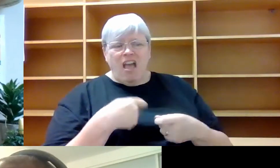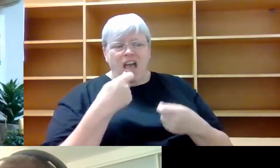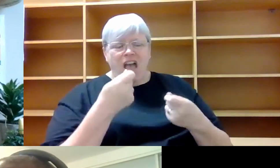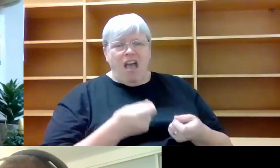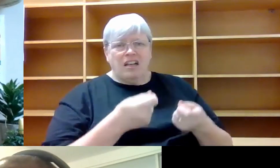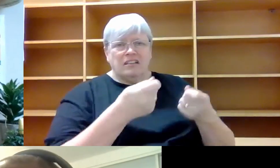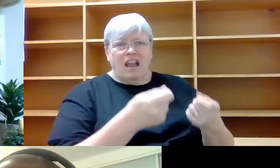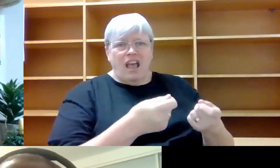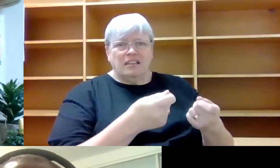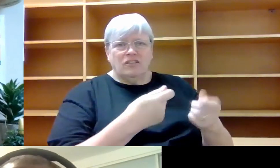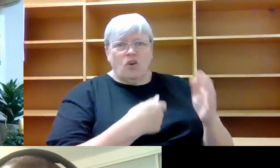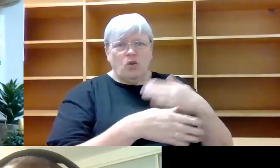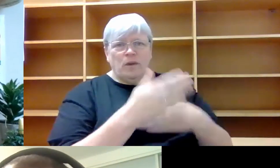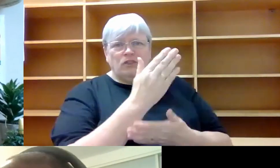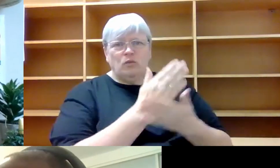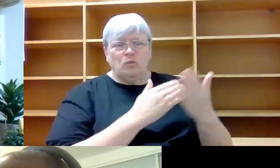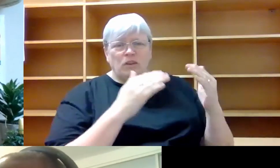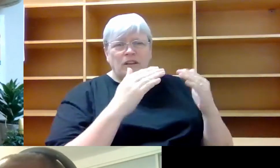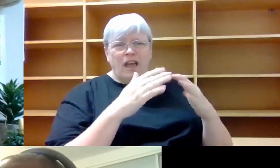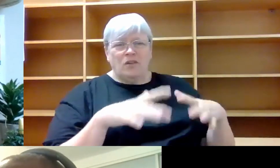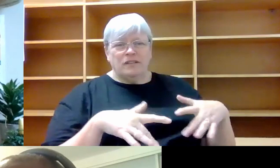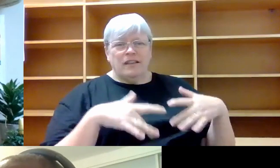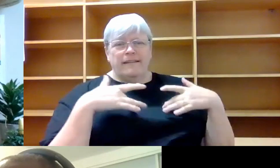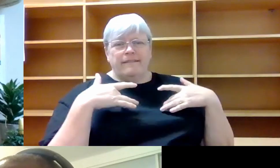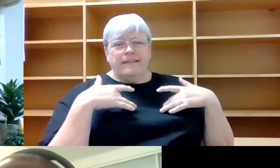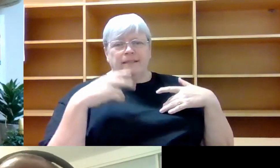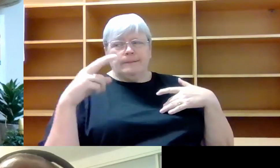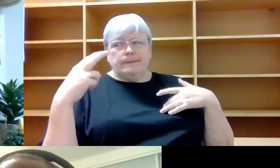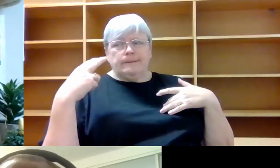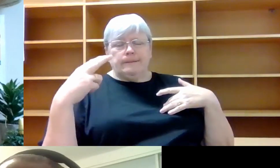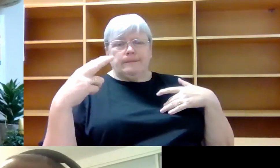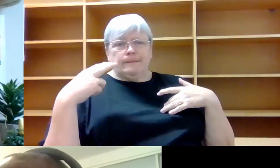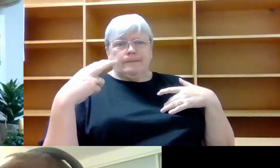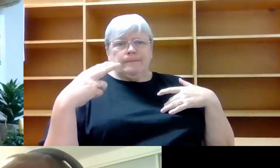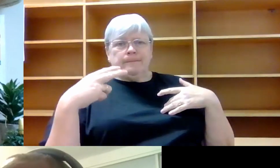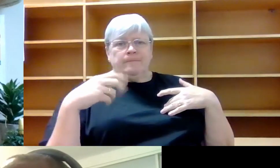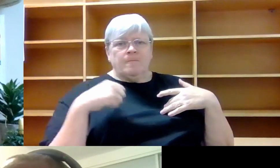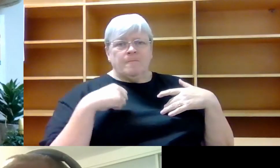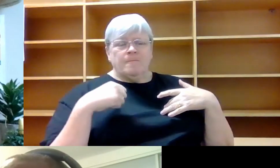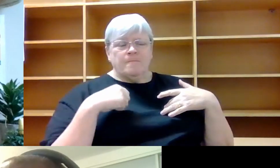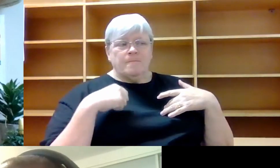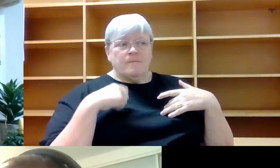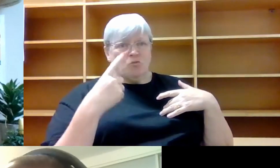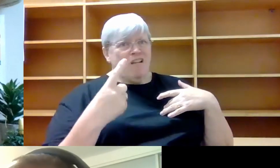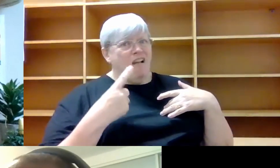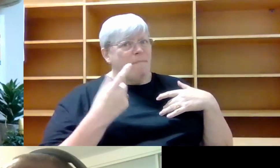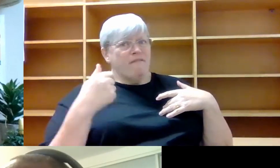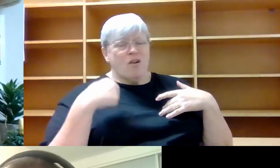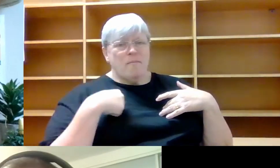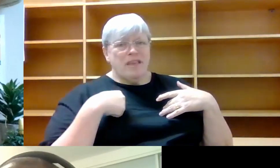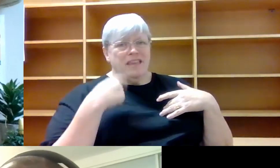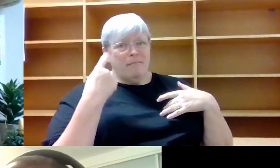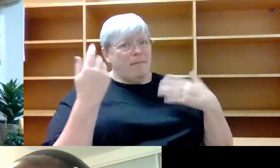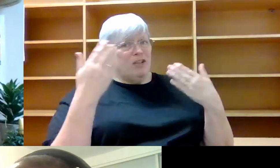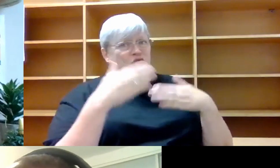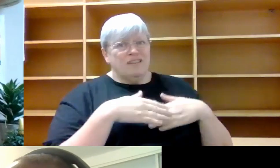us. I felt her eyes burning into me. They would soon come for me, Moa. It might be tonight they